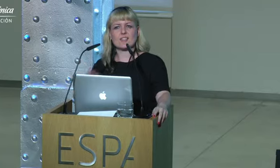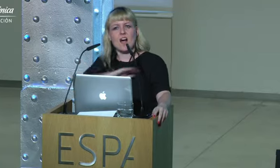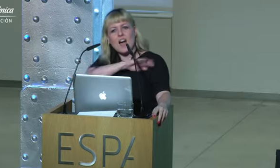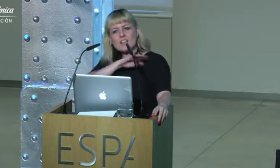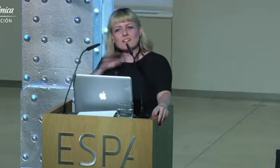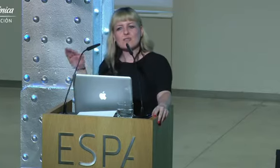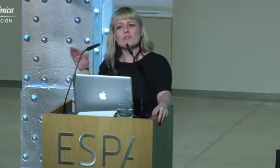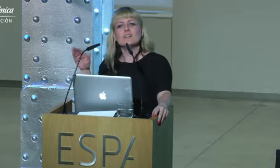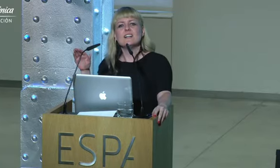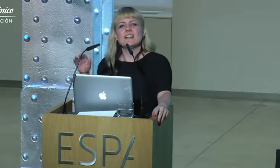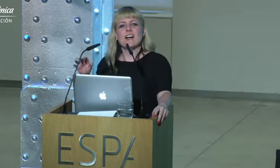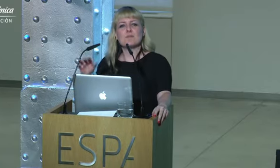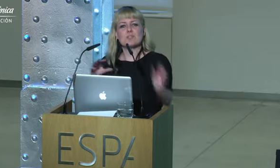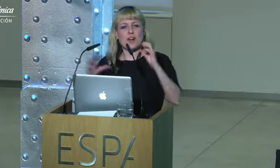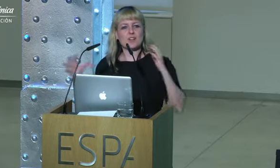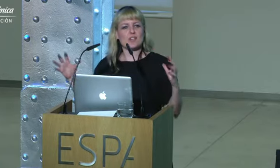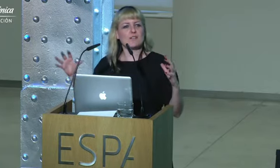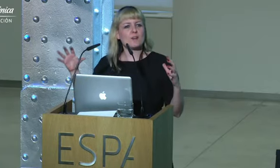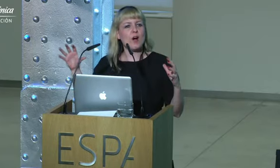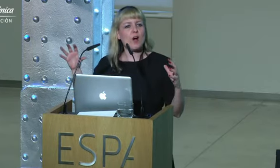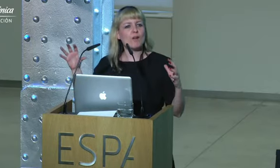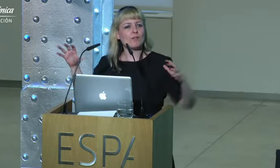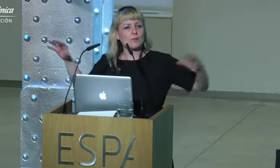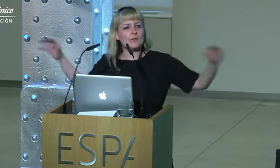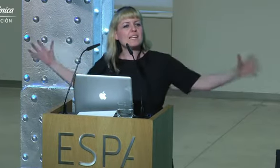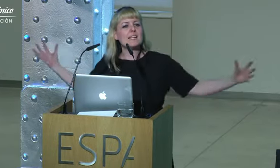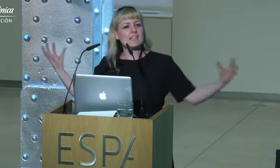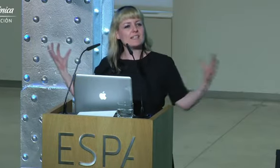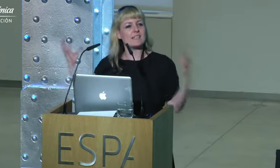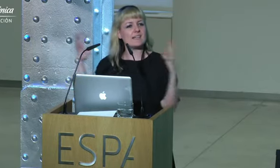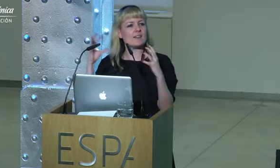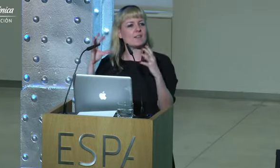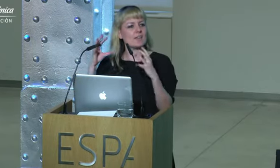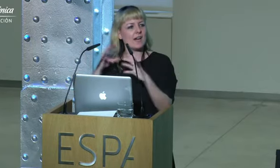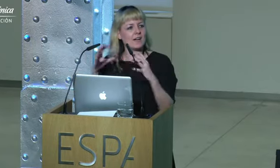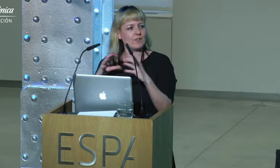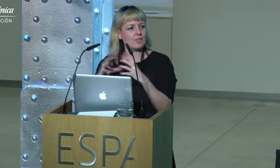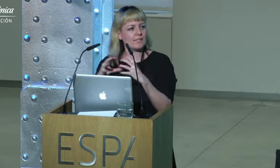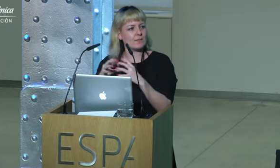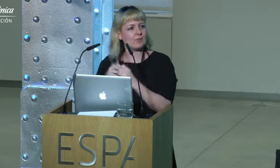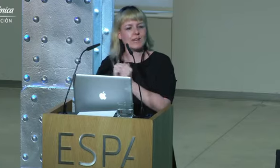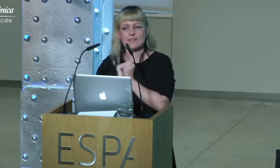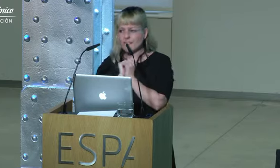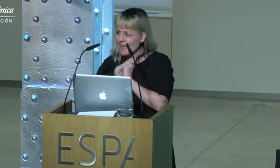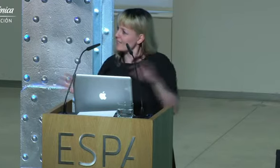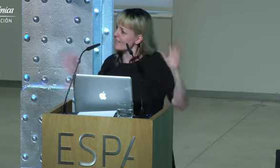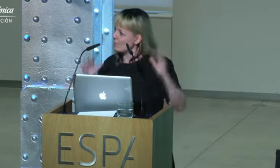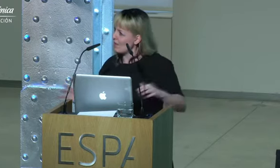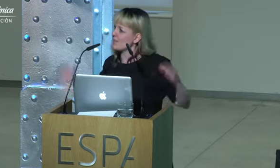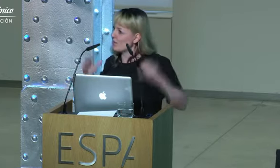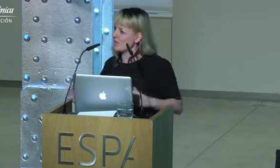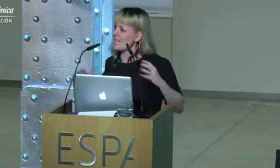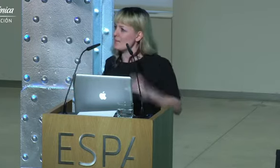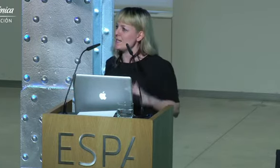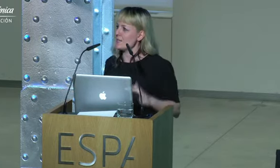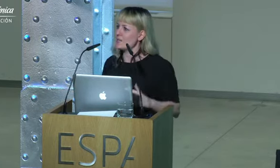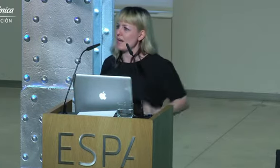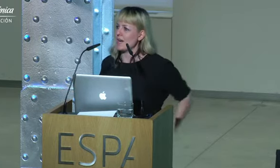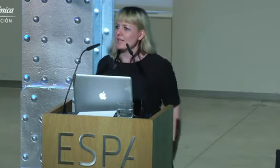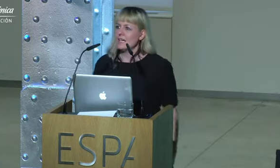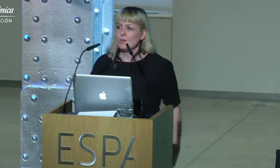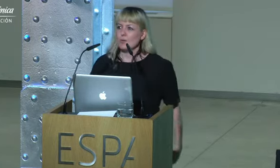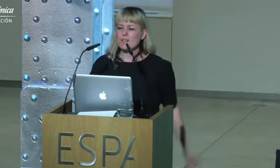yes, the higher level abstraction of bringing things together that are artificially separated, that's what transmedia